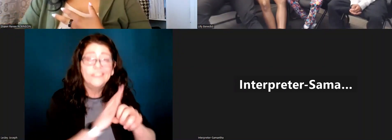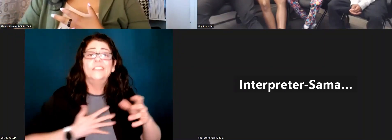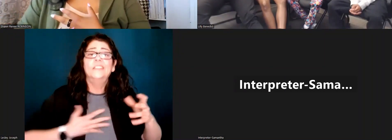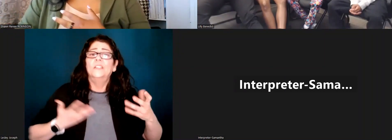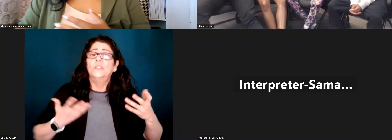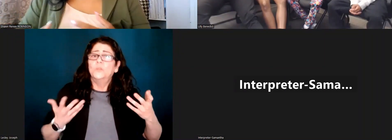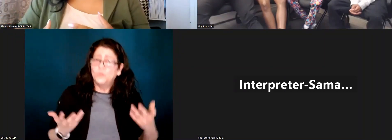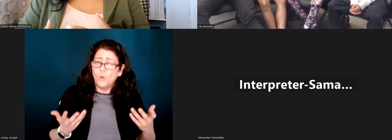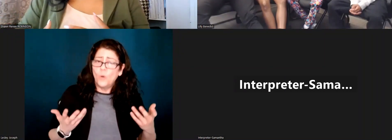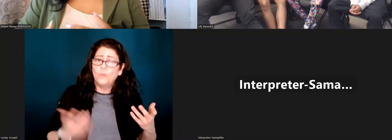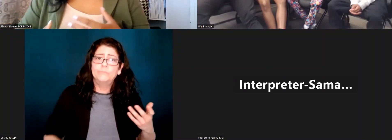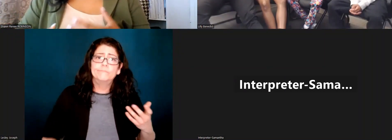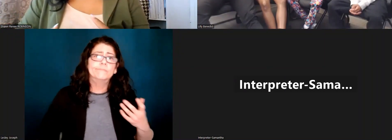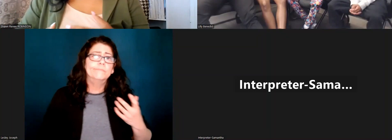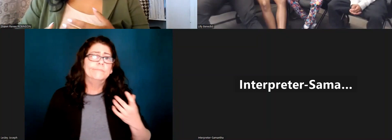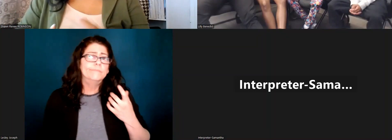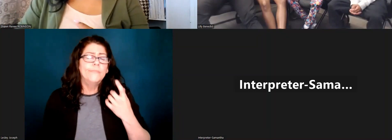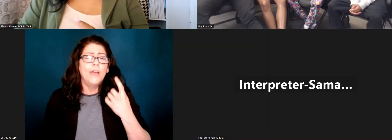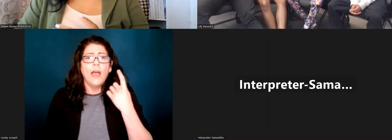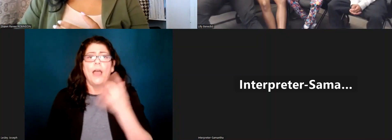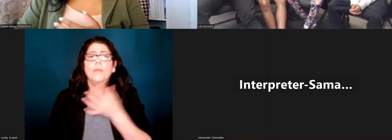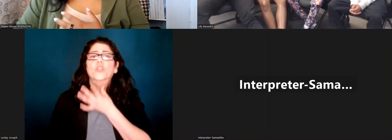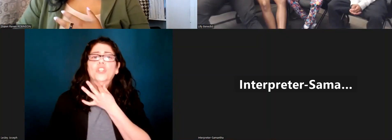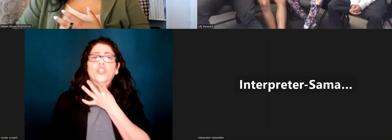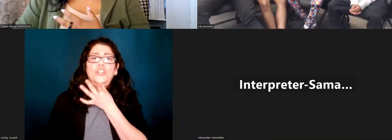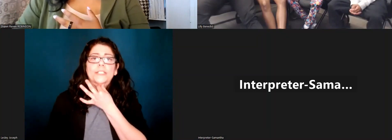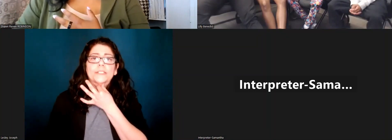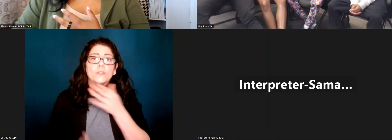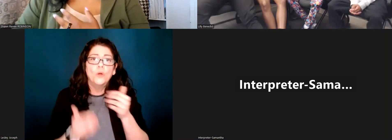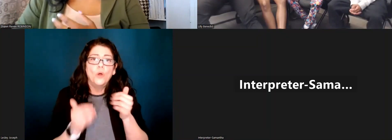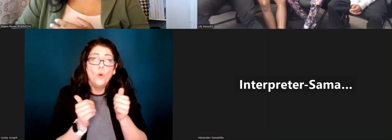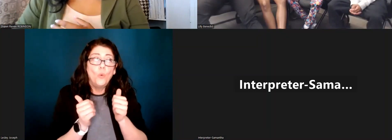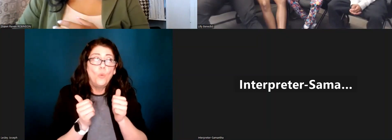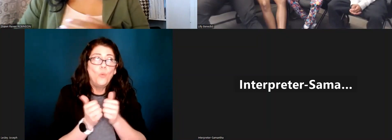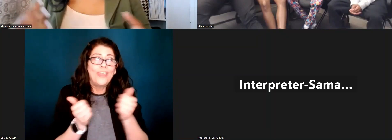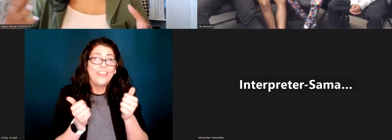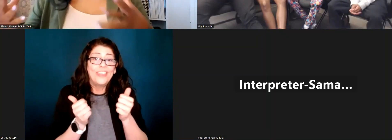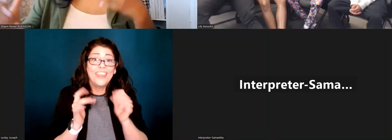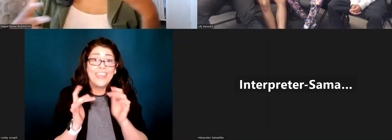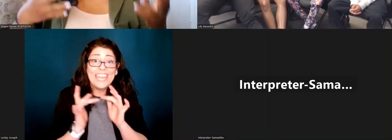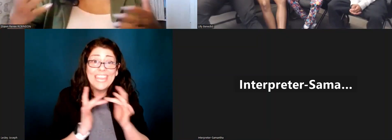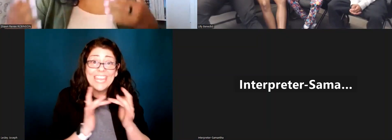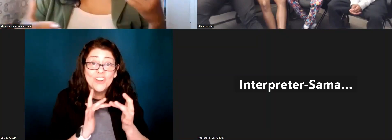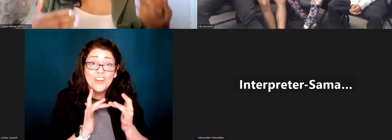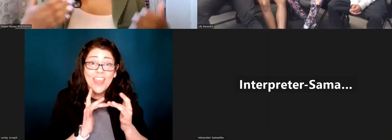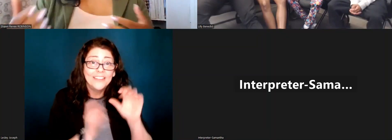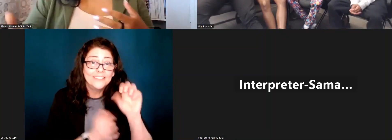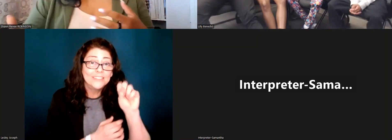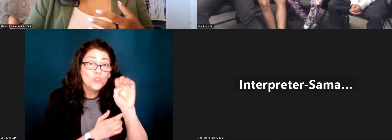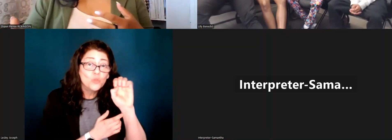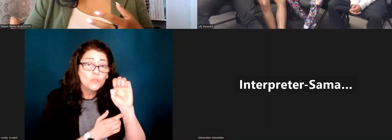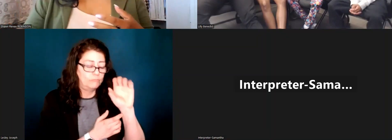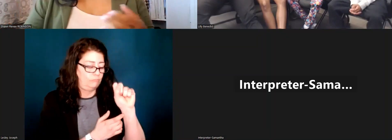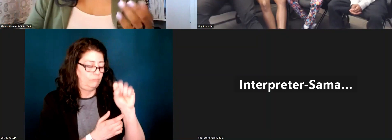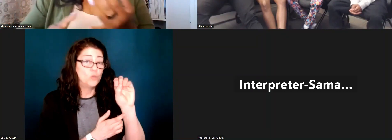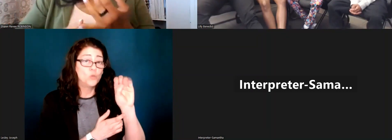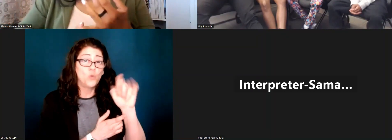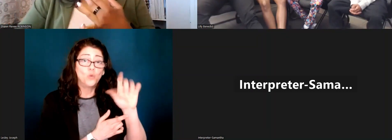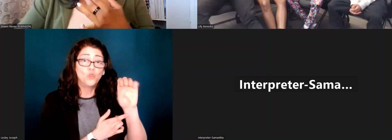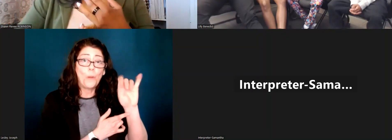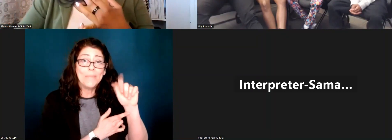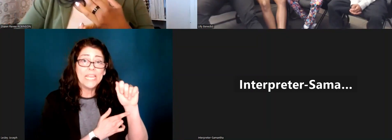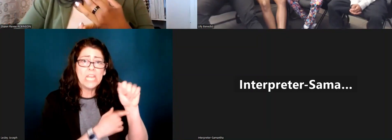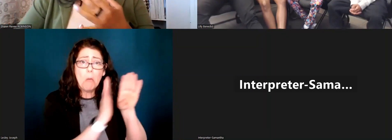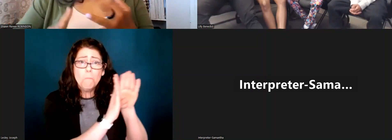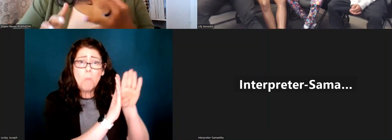the development of the internet and social media has caused a change in the way you communicate with